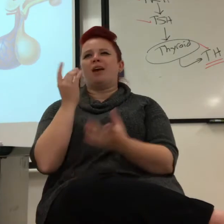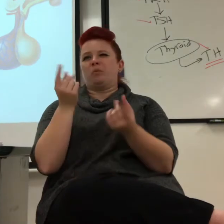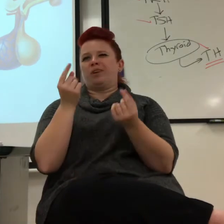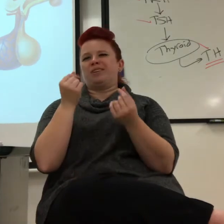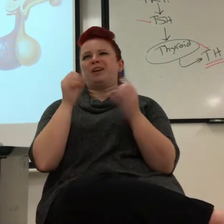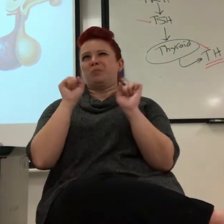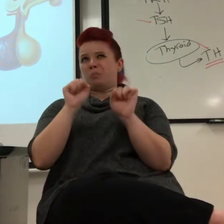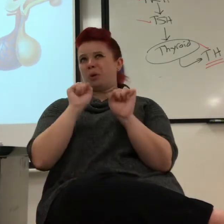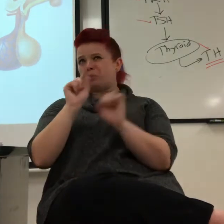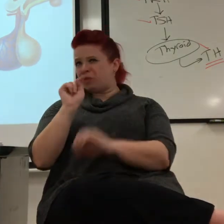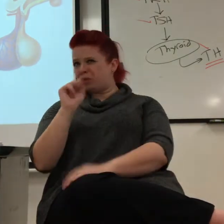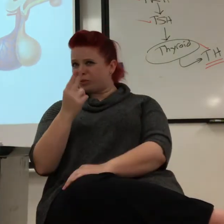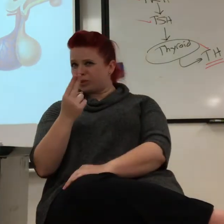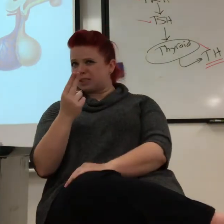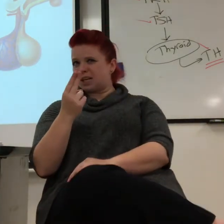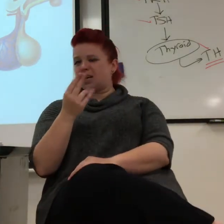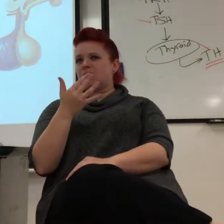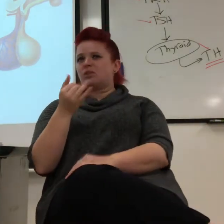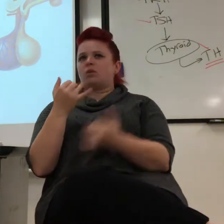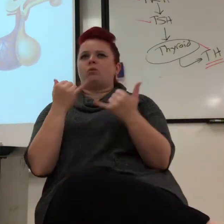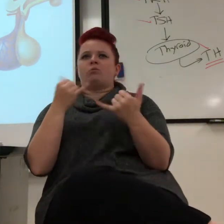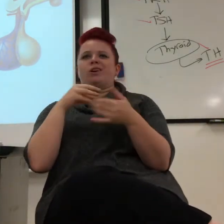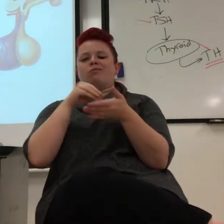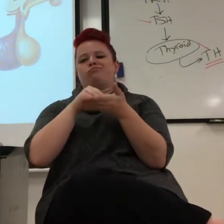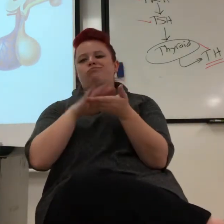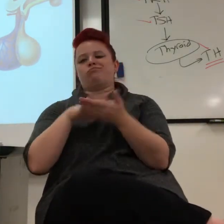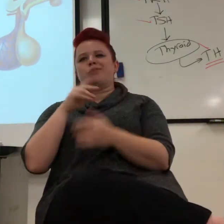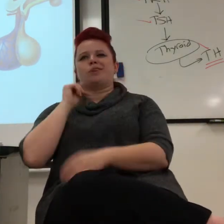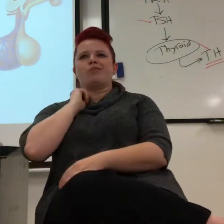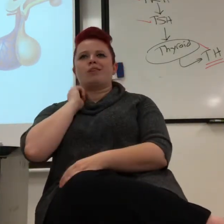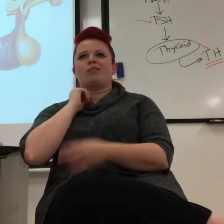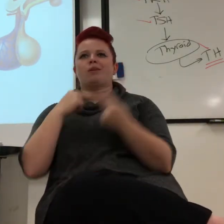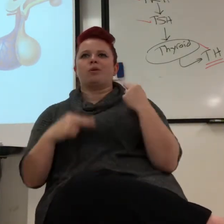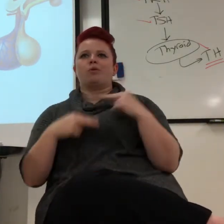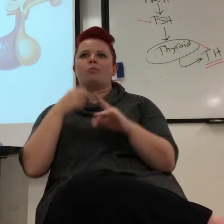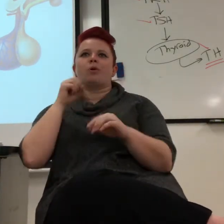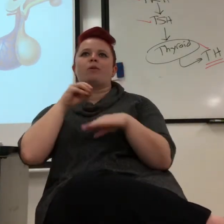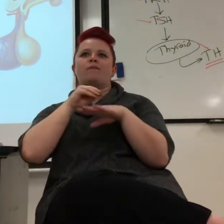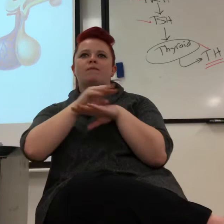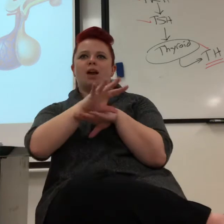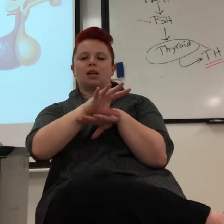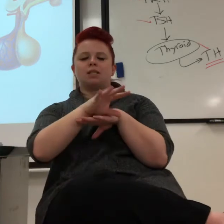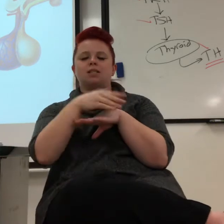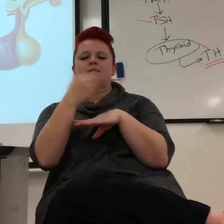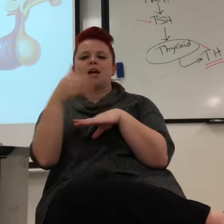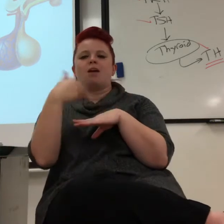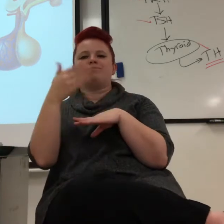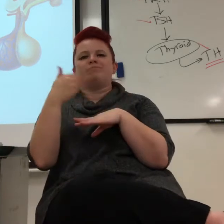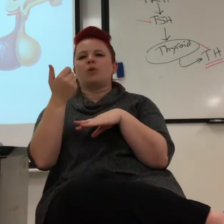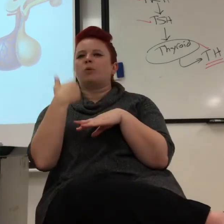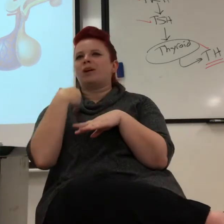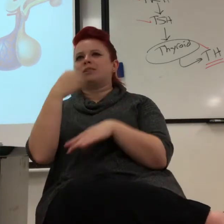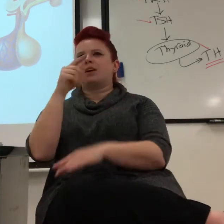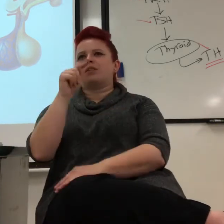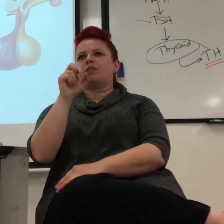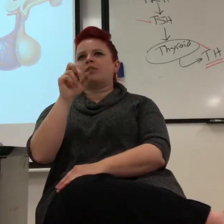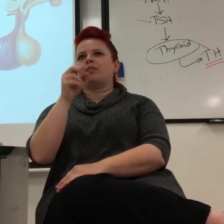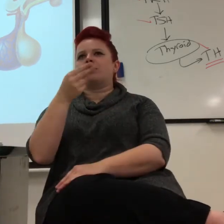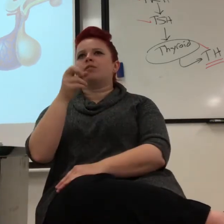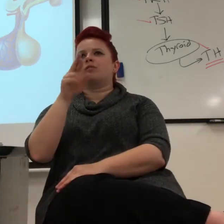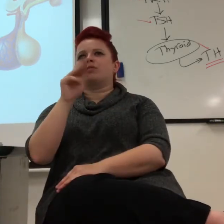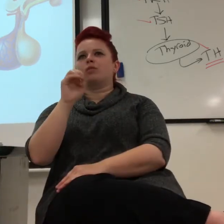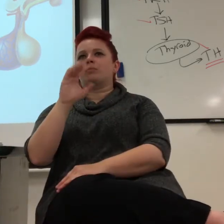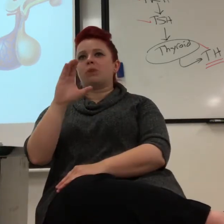on Thursday. So for now, just note, thyroid hormone affects has a thermic effect,